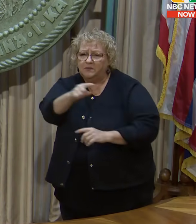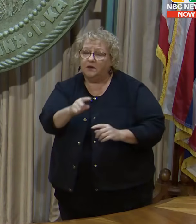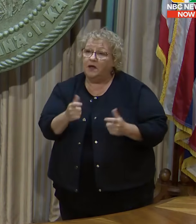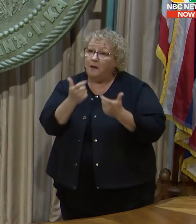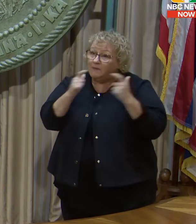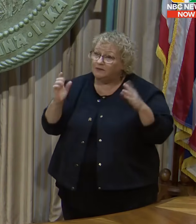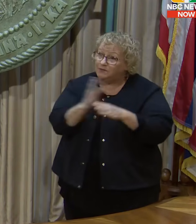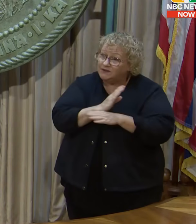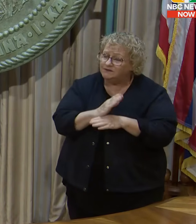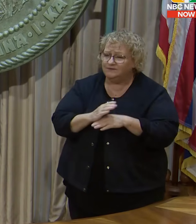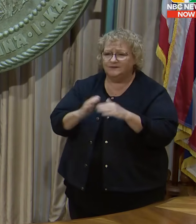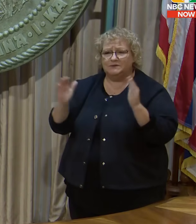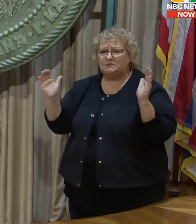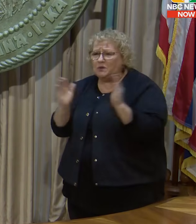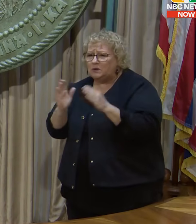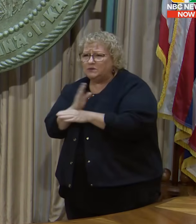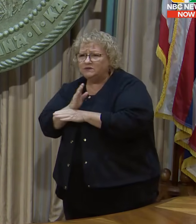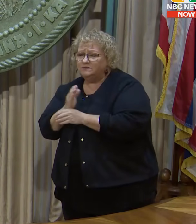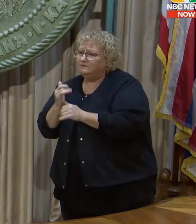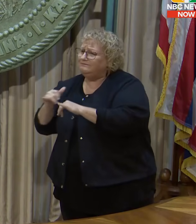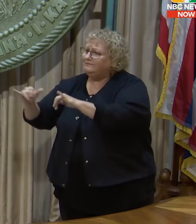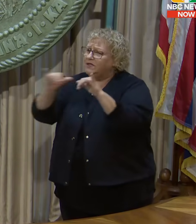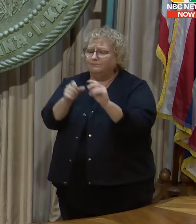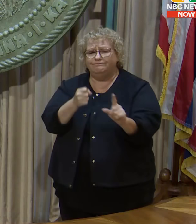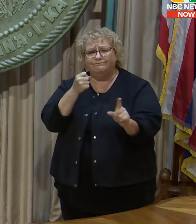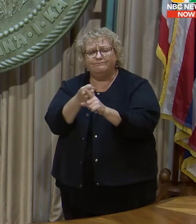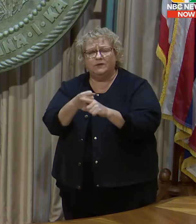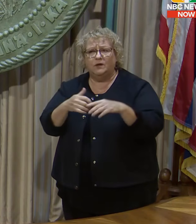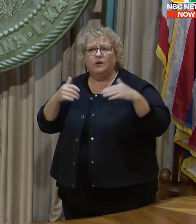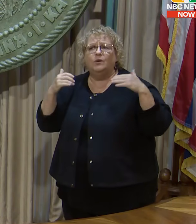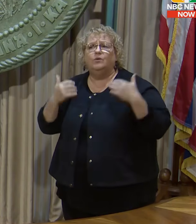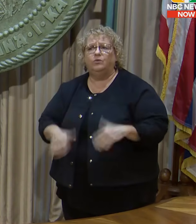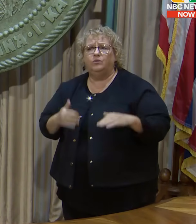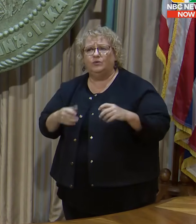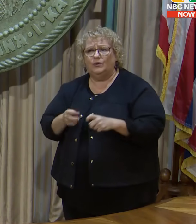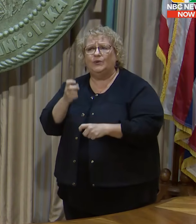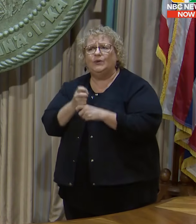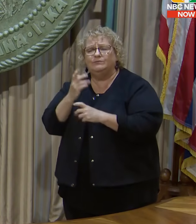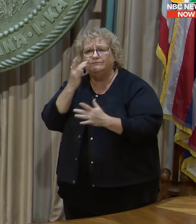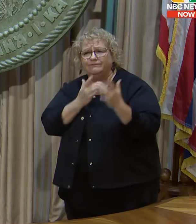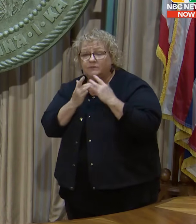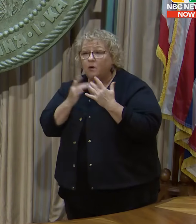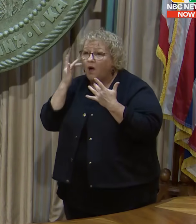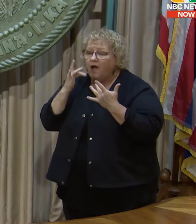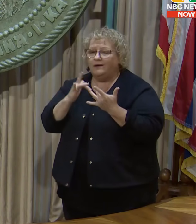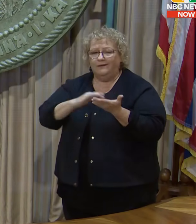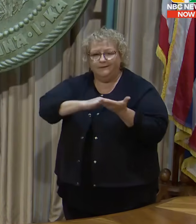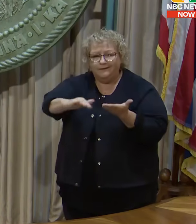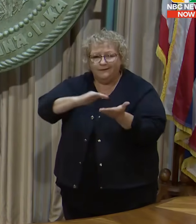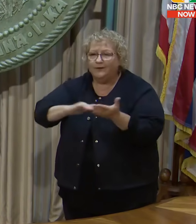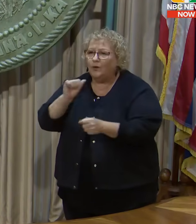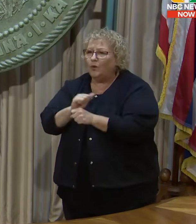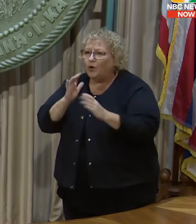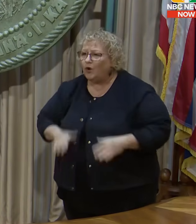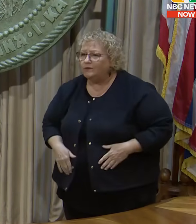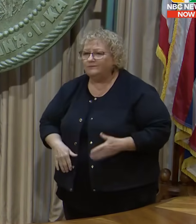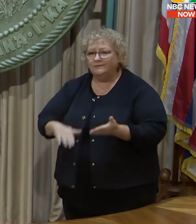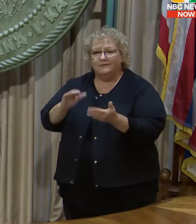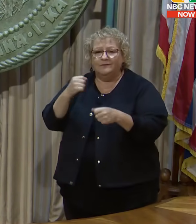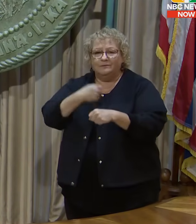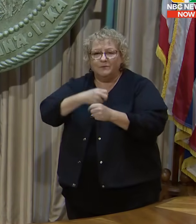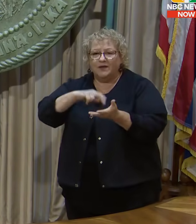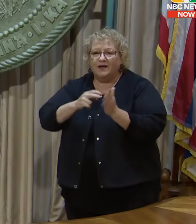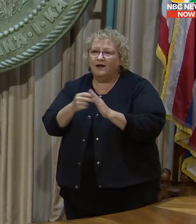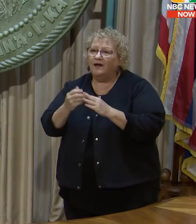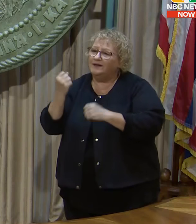businesses across the state. With businesses having to reduce their workforce, limit services, or even